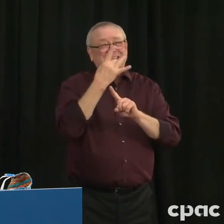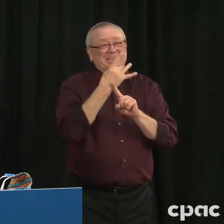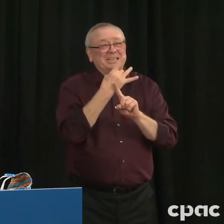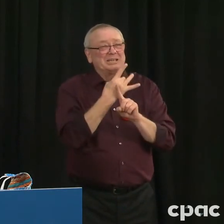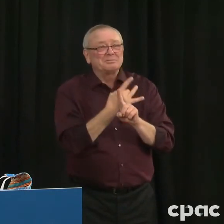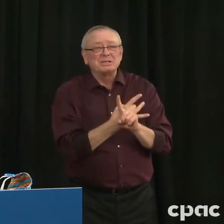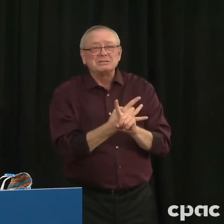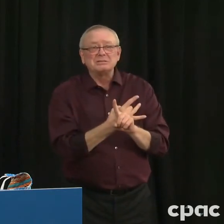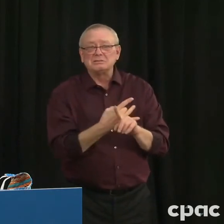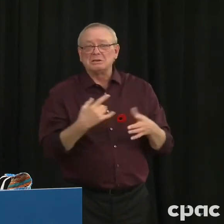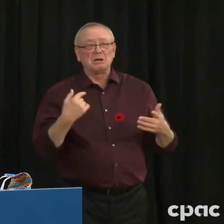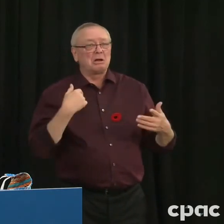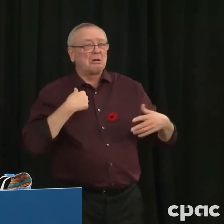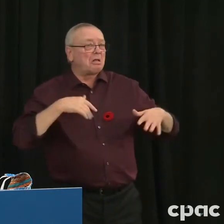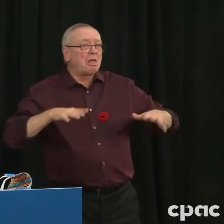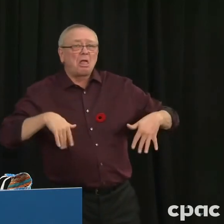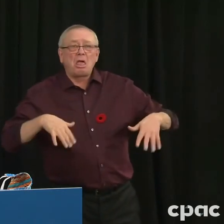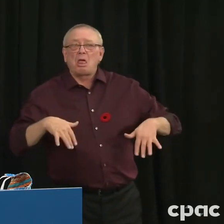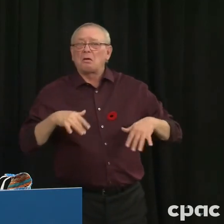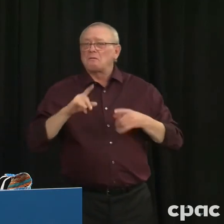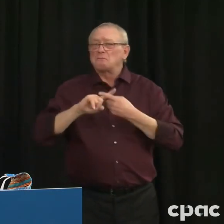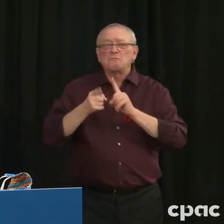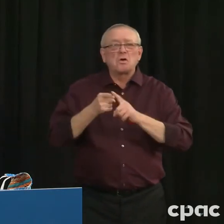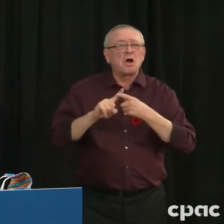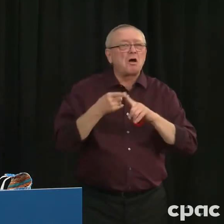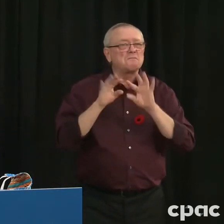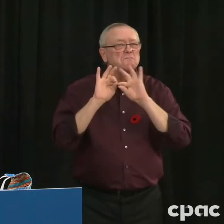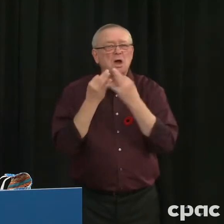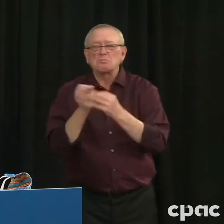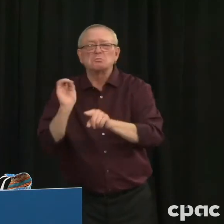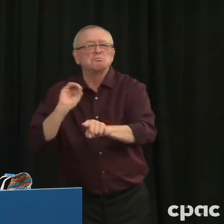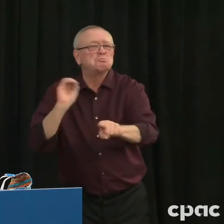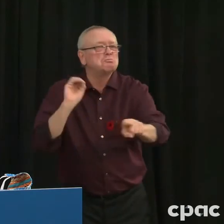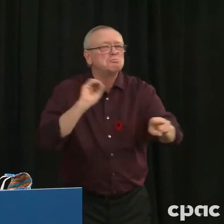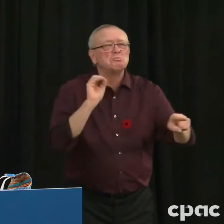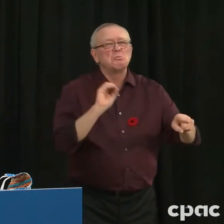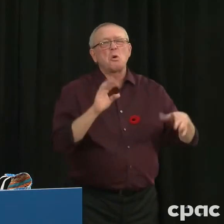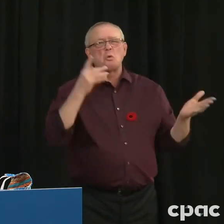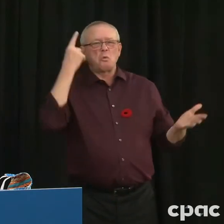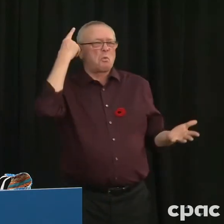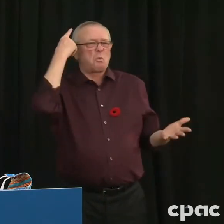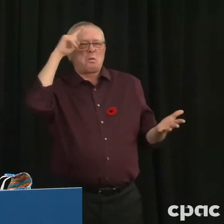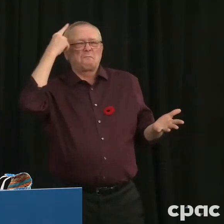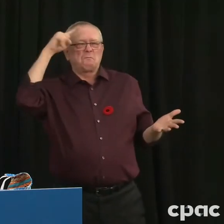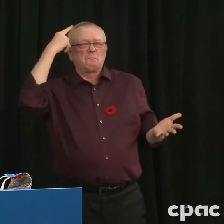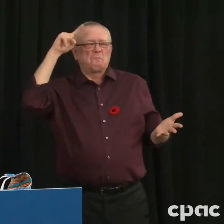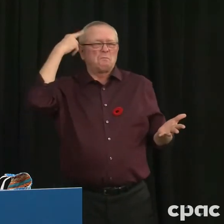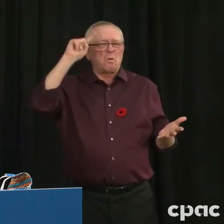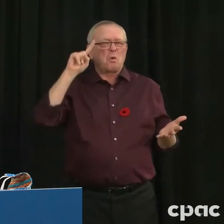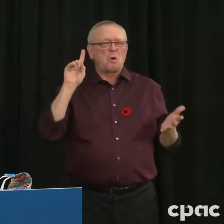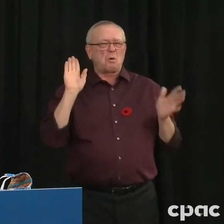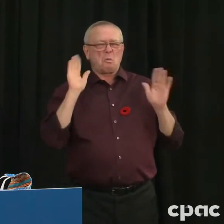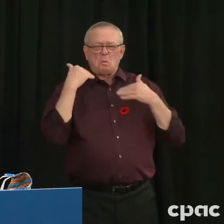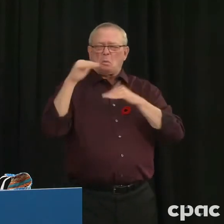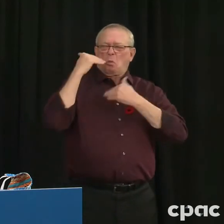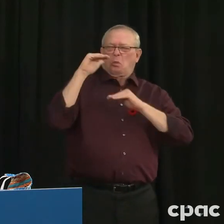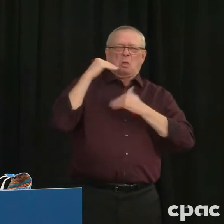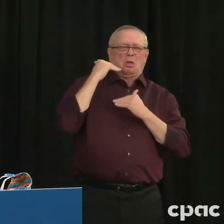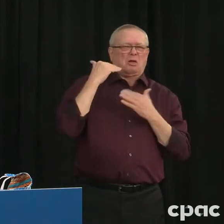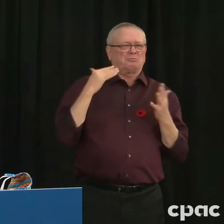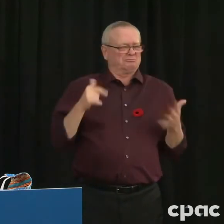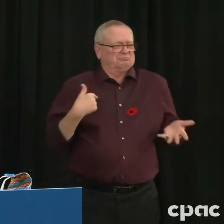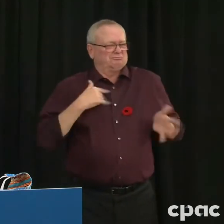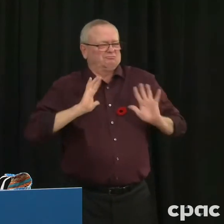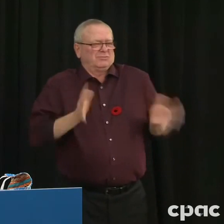don't know anyone who has either. Why take extra precautions? Why limit what you do when you have not gotten sick?